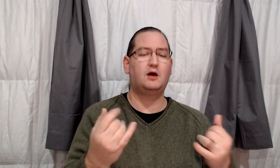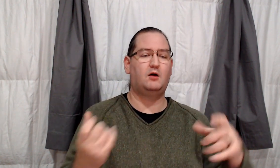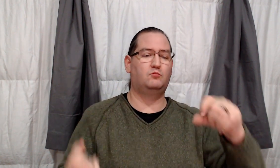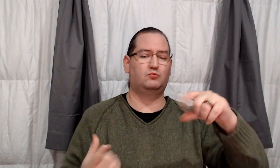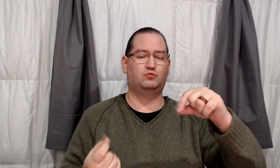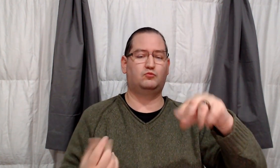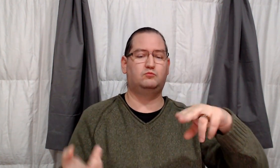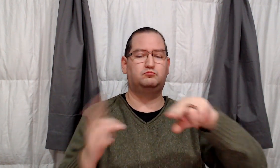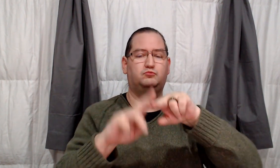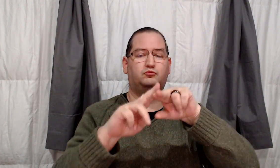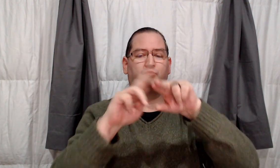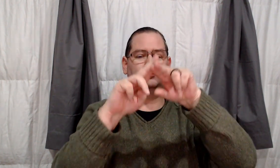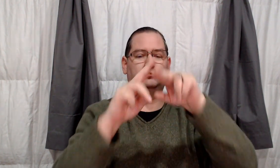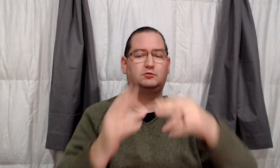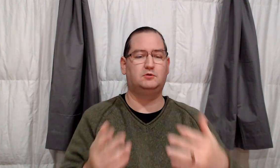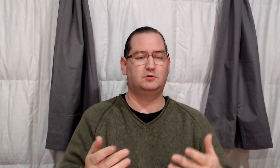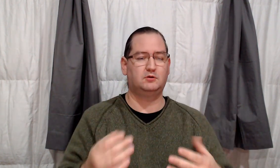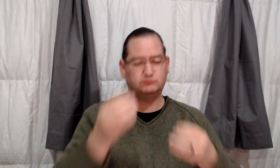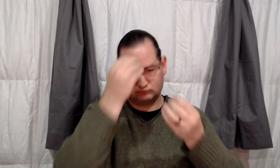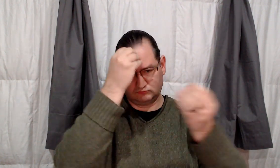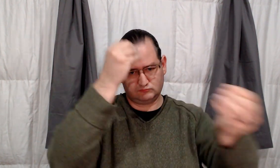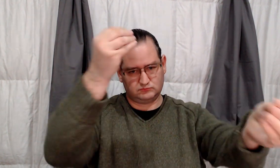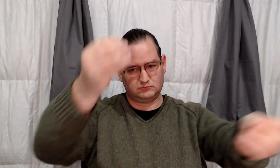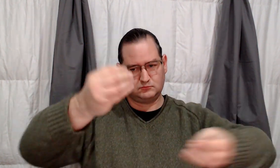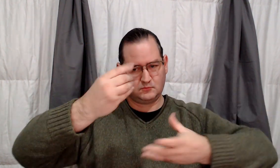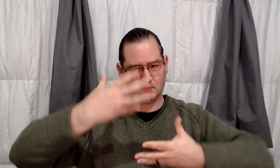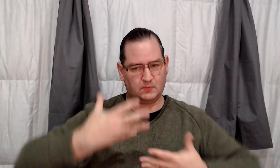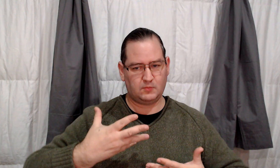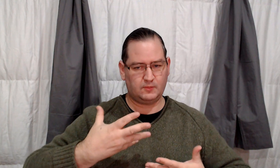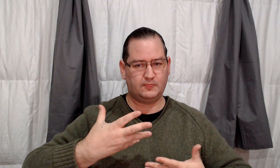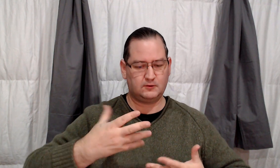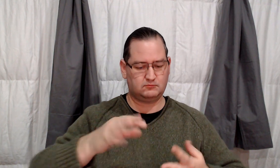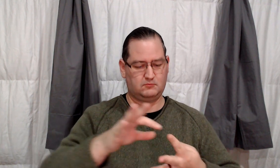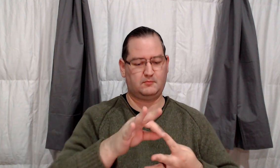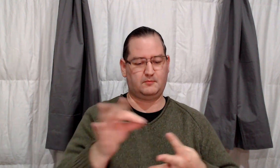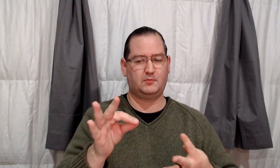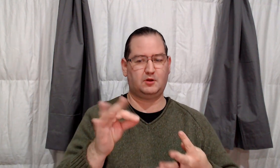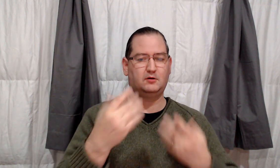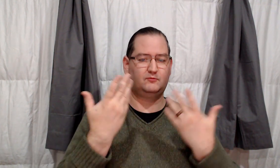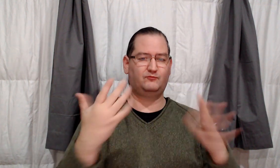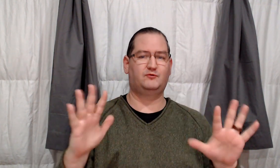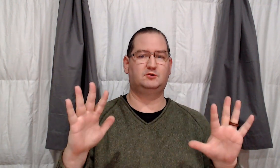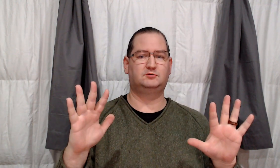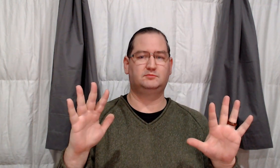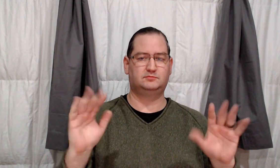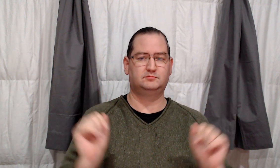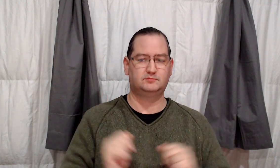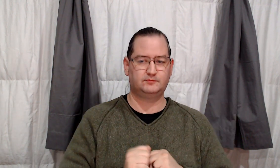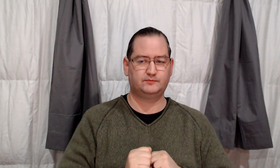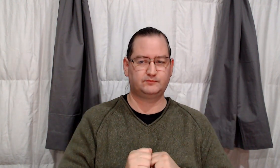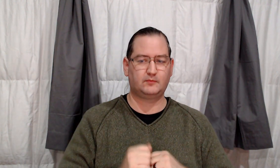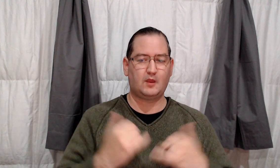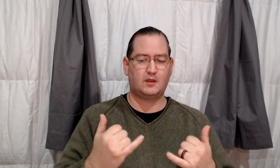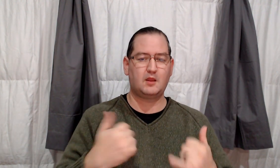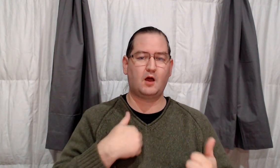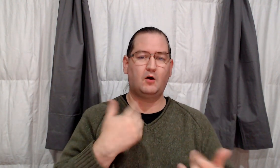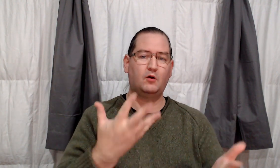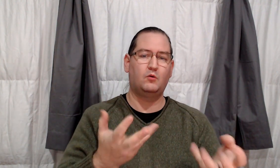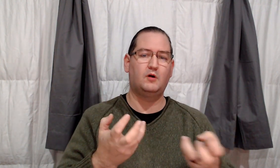As you become aware of that movement, it increases now. And now I'd like to ask that part that runs the smoking